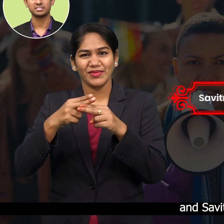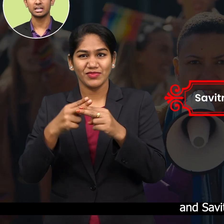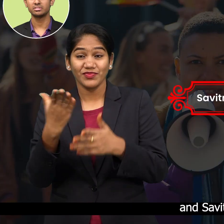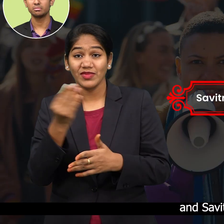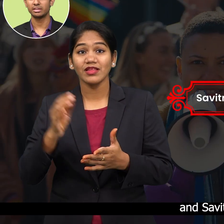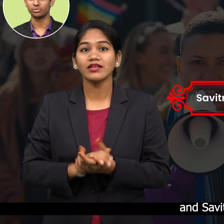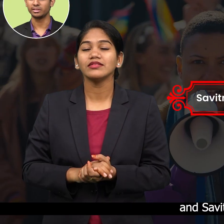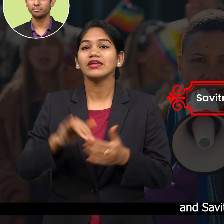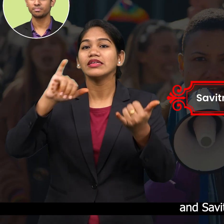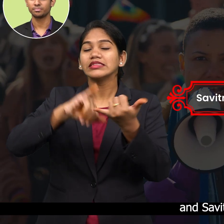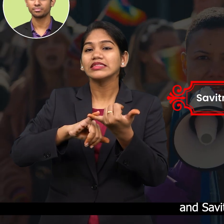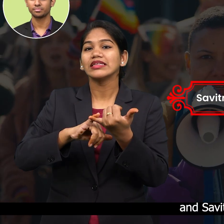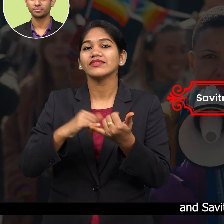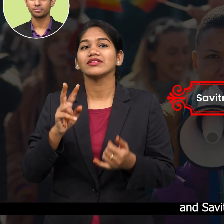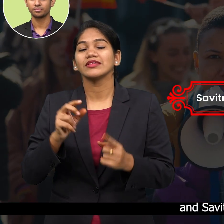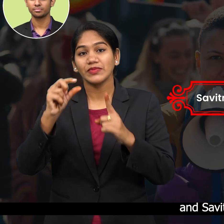and Savitribai Phule